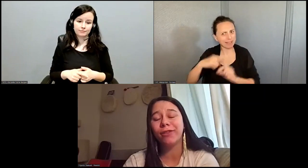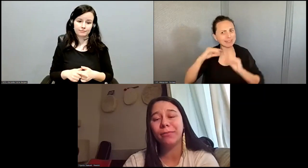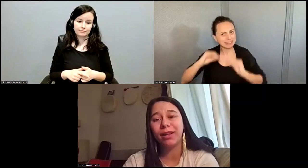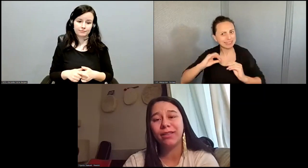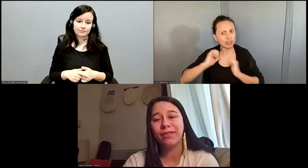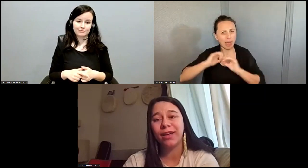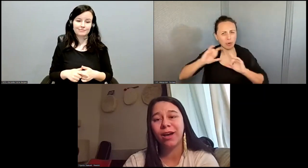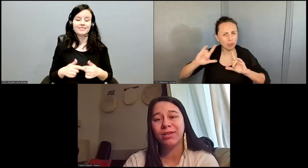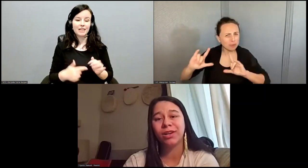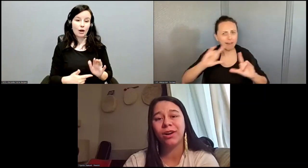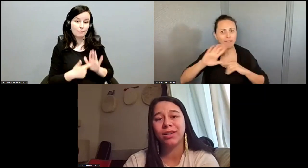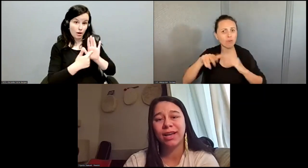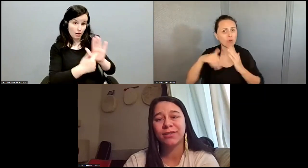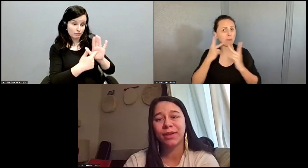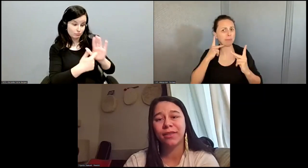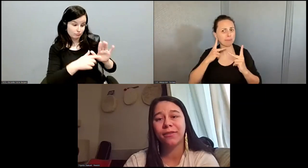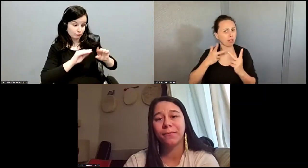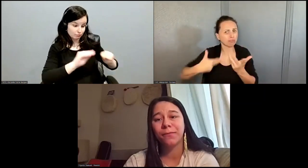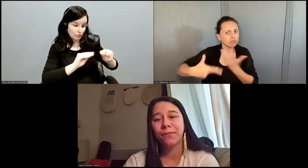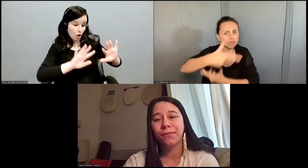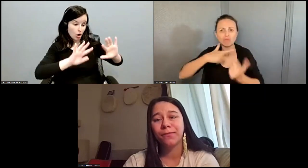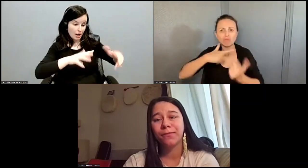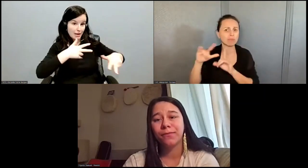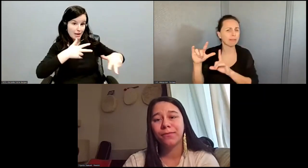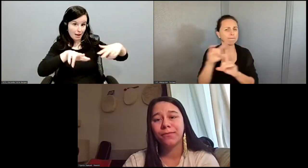love everybody that they come into contact with.